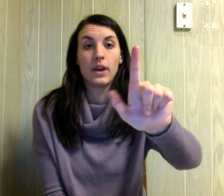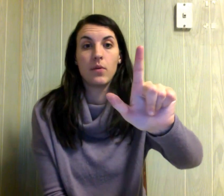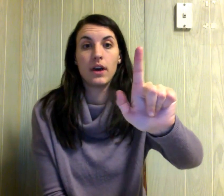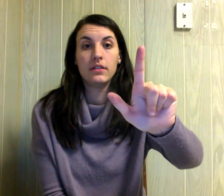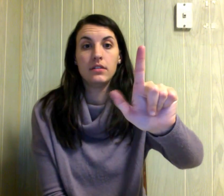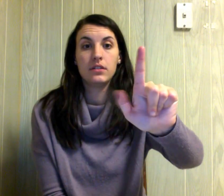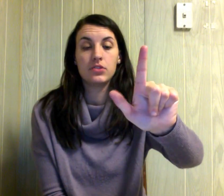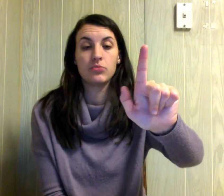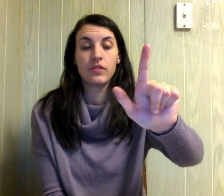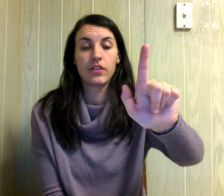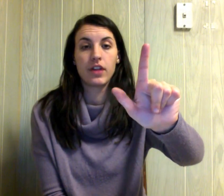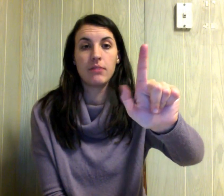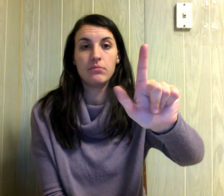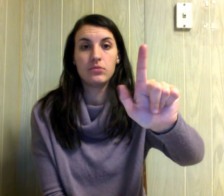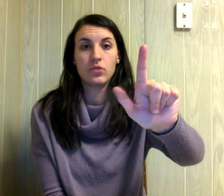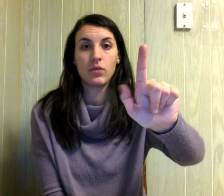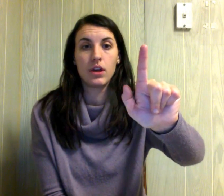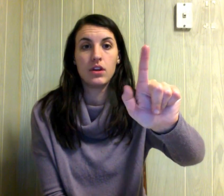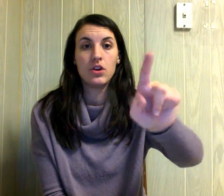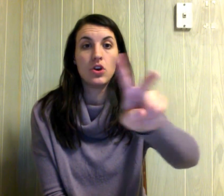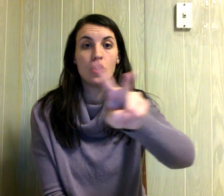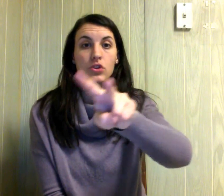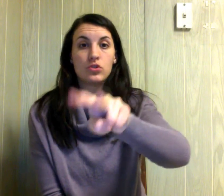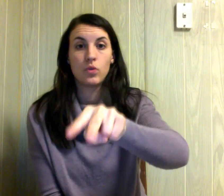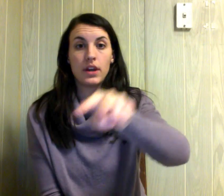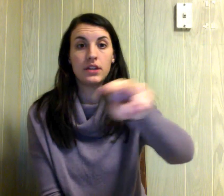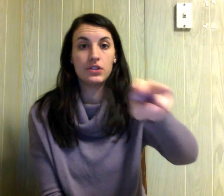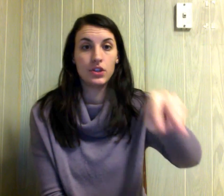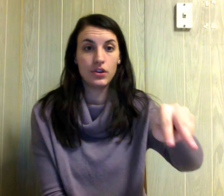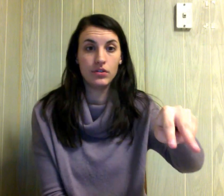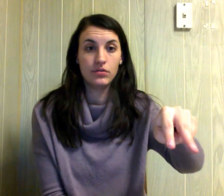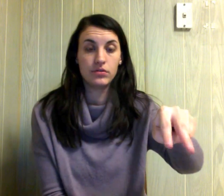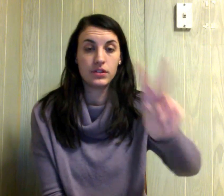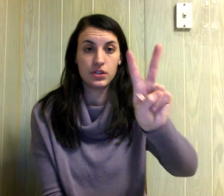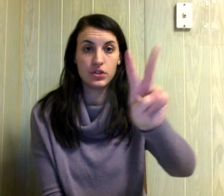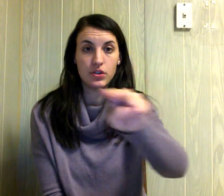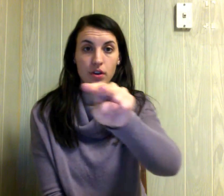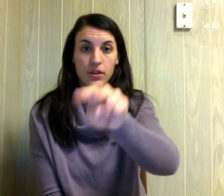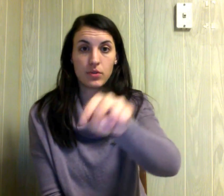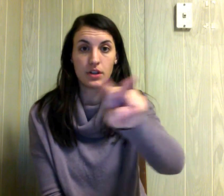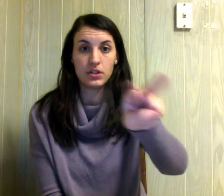21 is removing your thumb. 21. 22 is the 2 going 22.